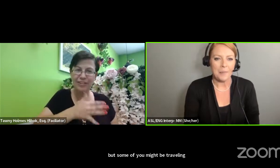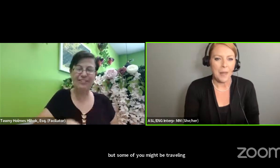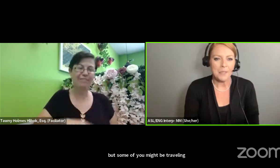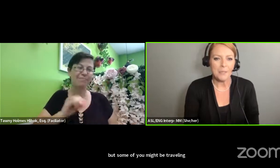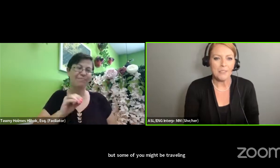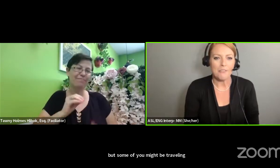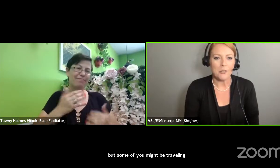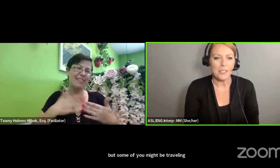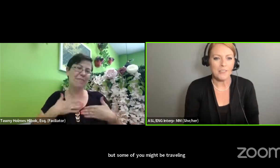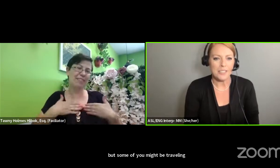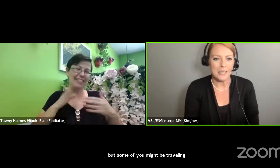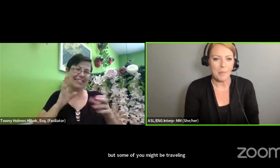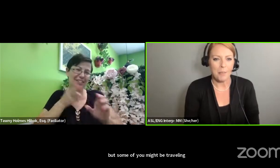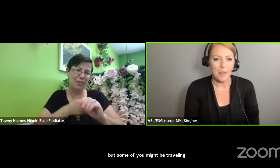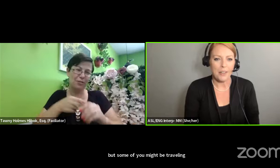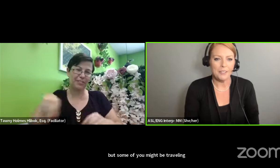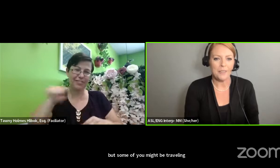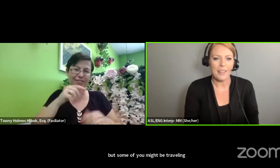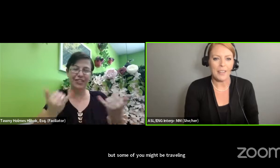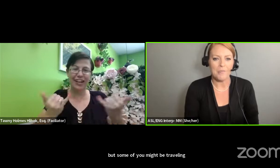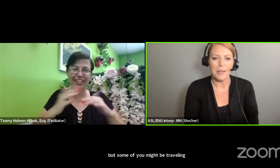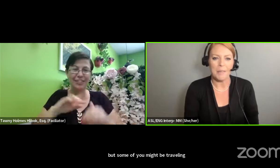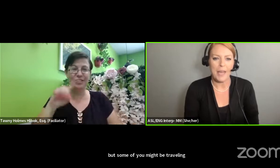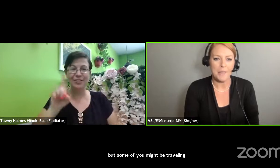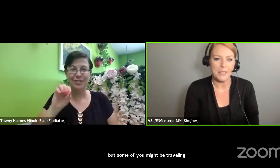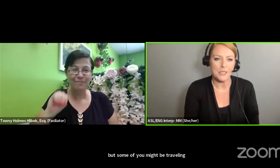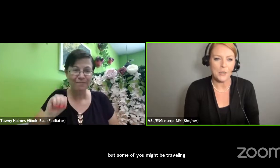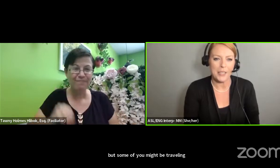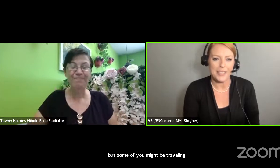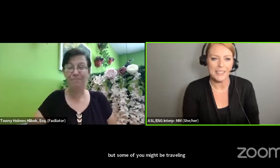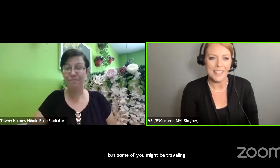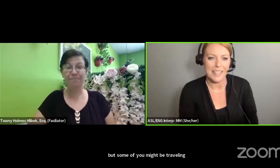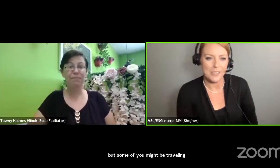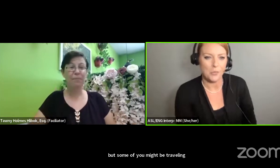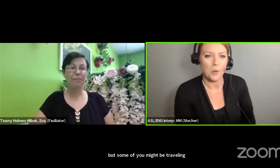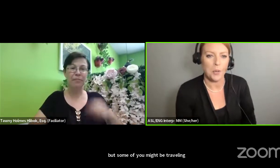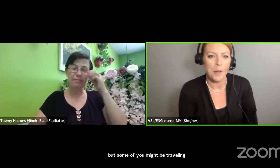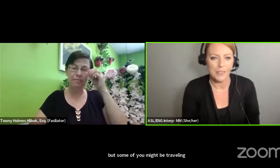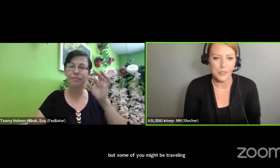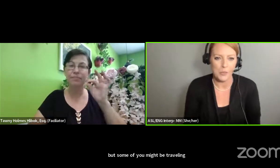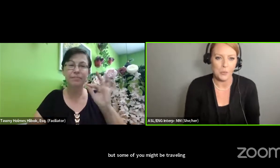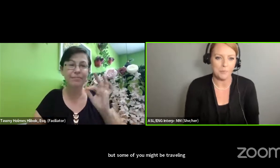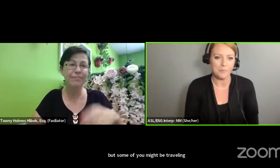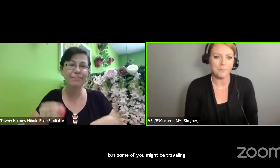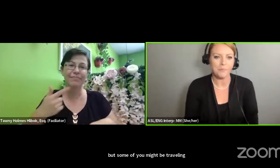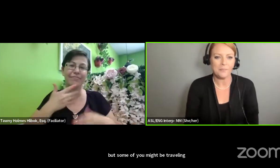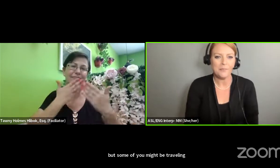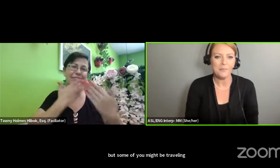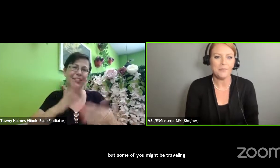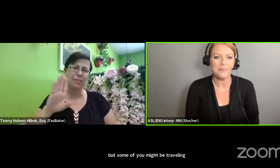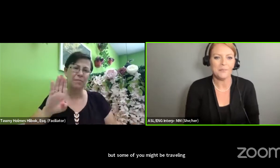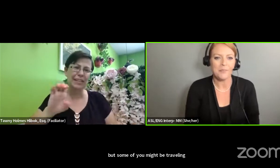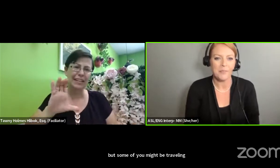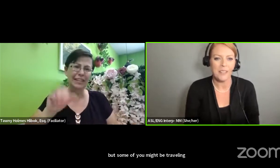So I happen to be in Florida visiting my mother, but I'm happy to join today's forum on Zoom.